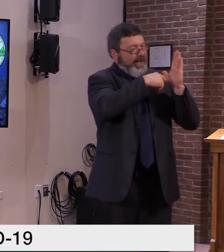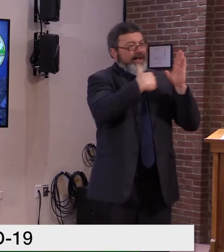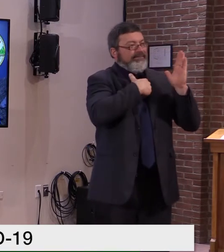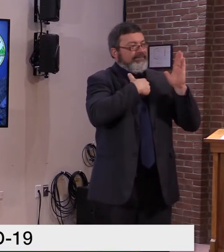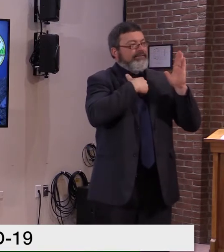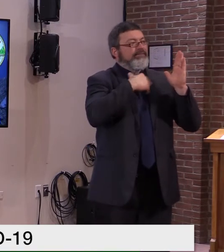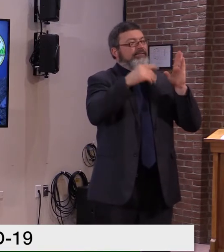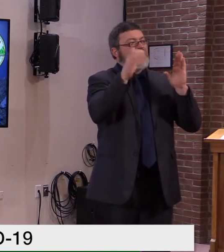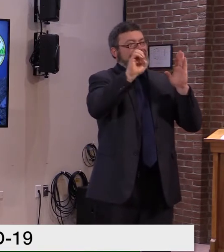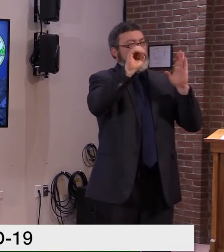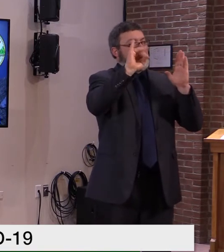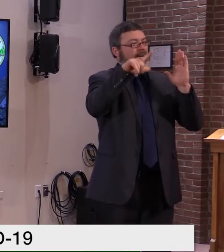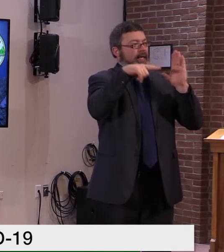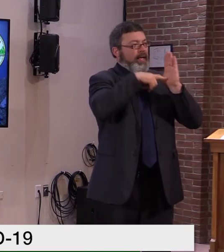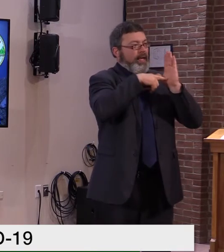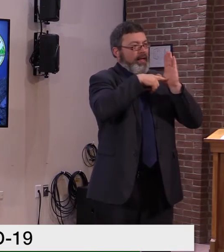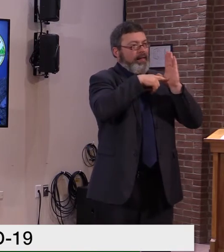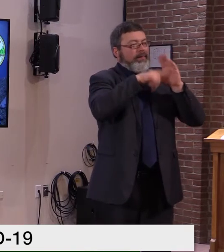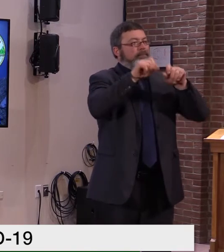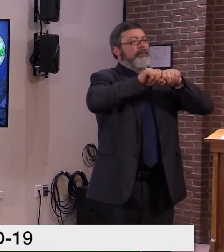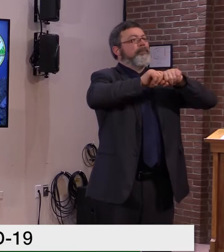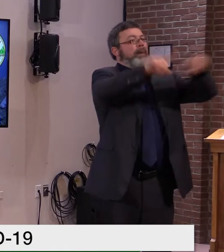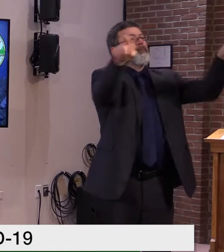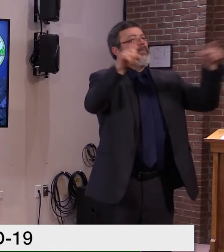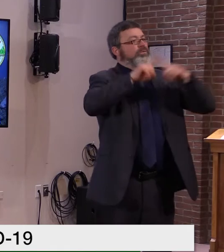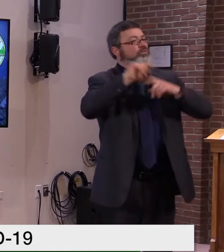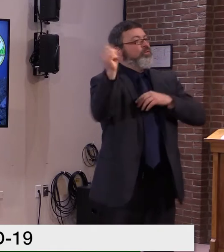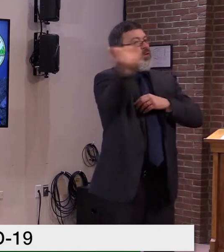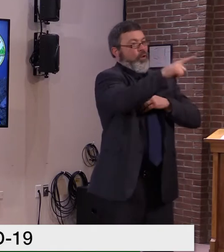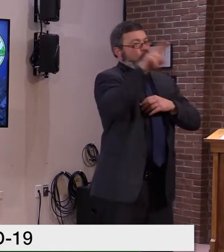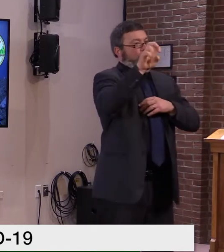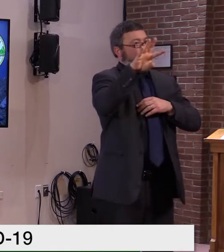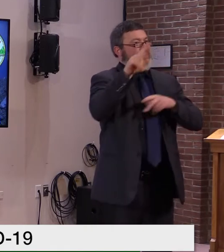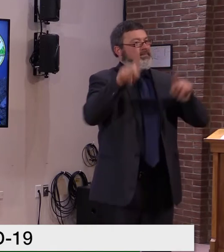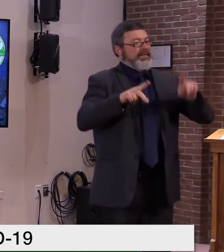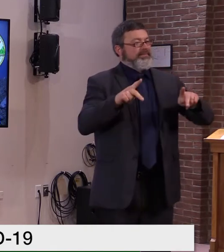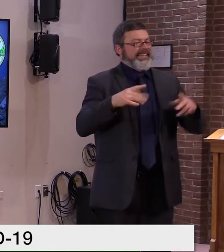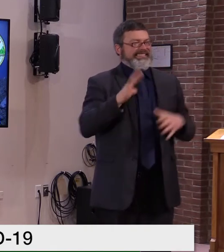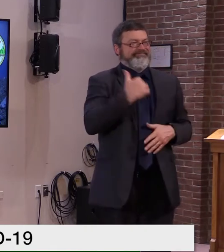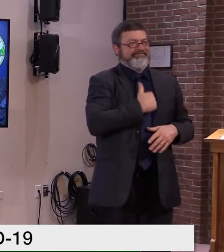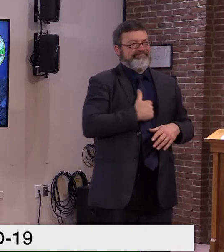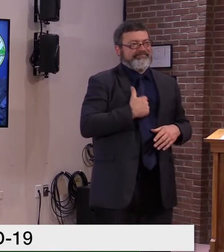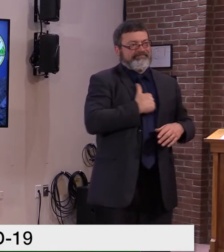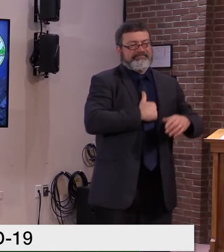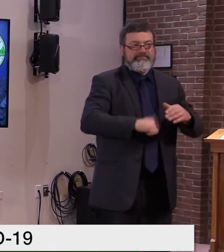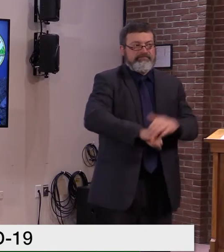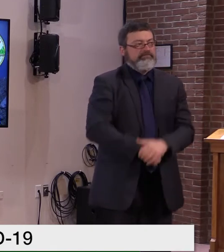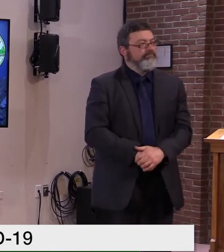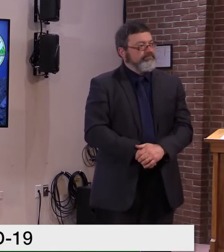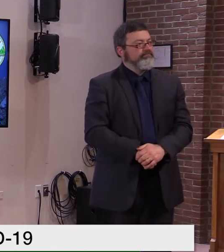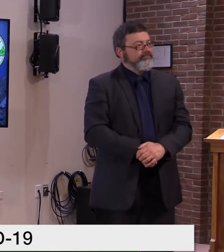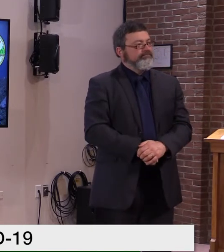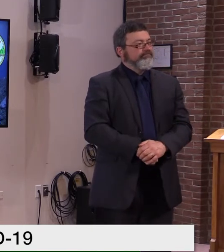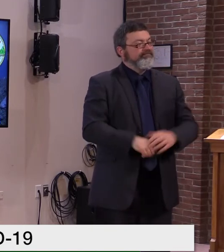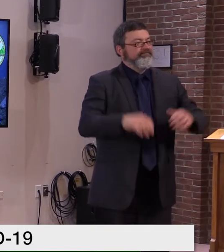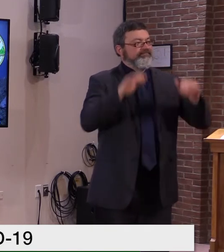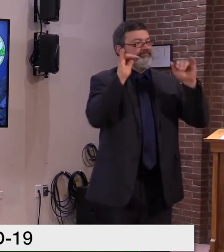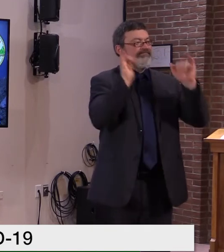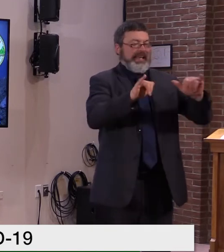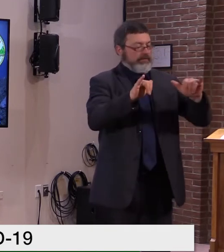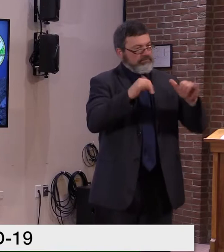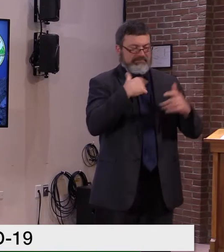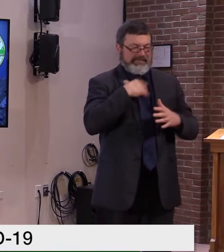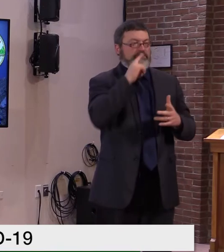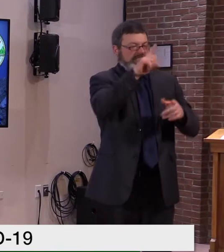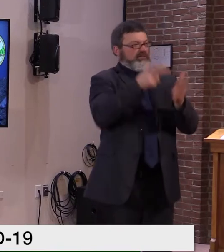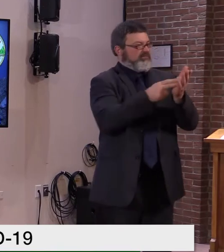error. First off, let me apologize personally for this incident. None of this should